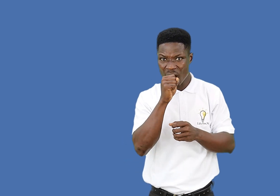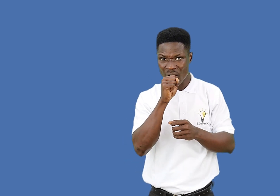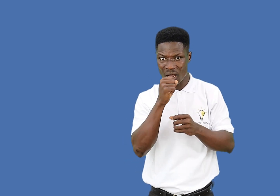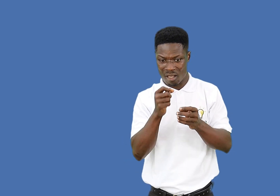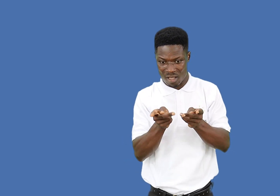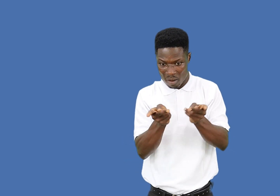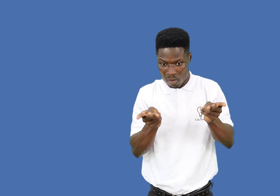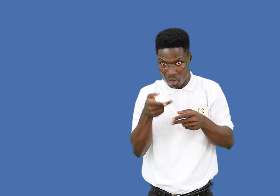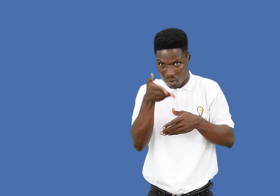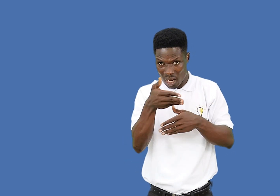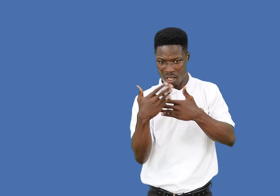is microphone.